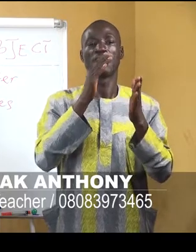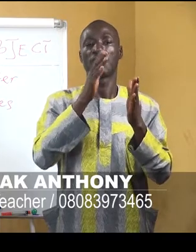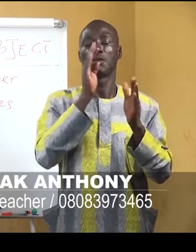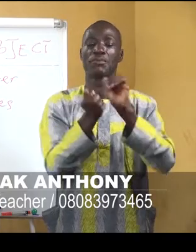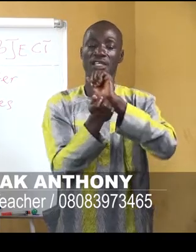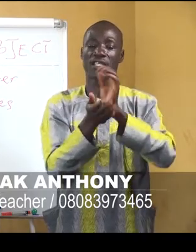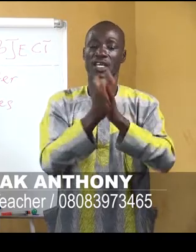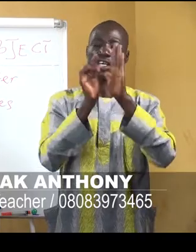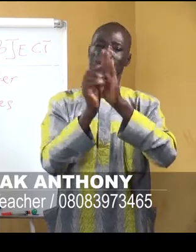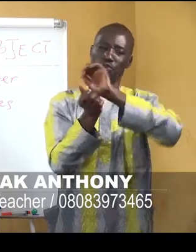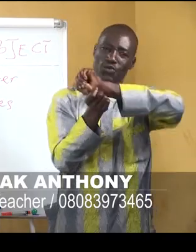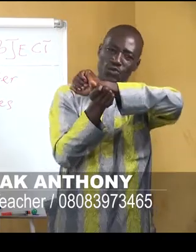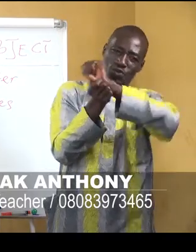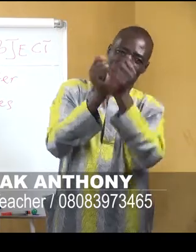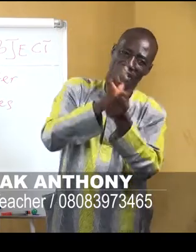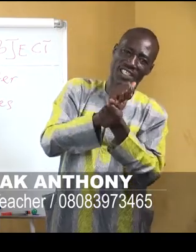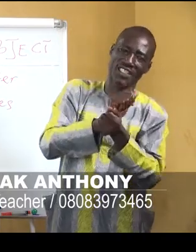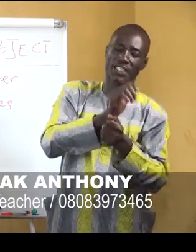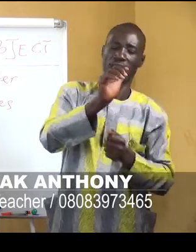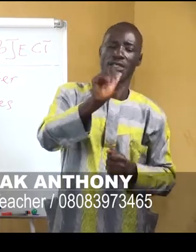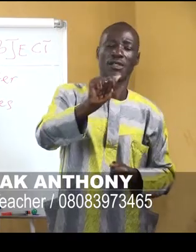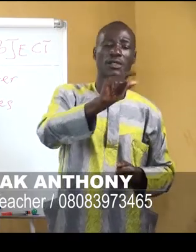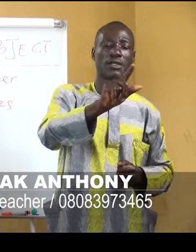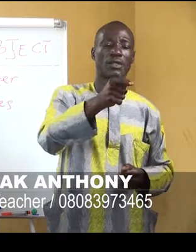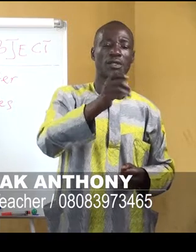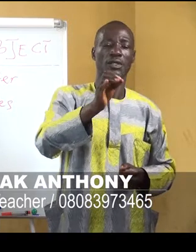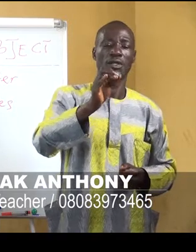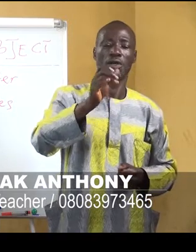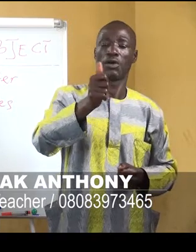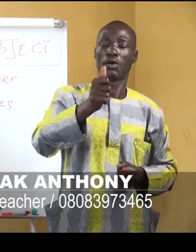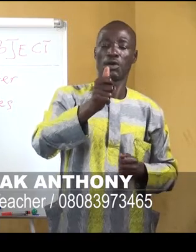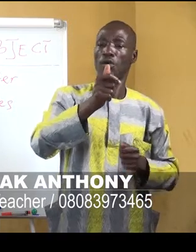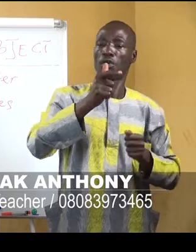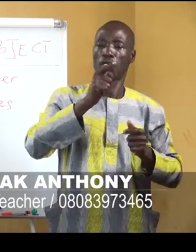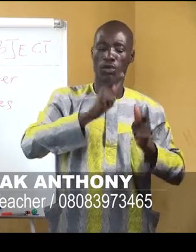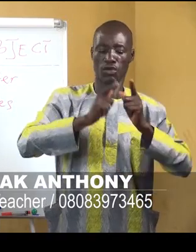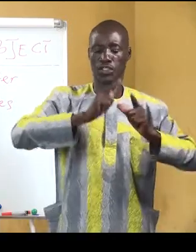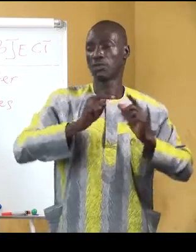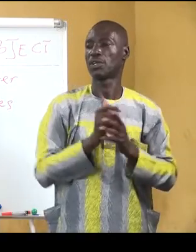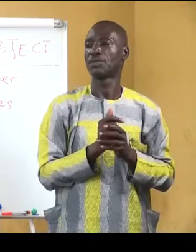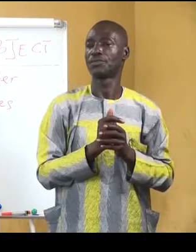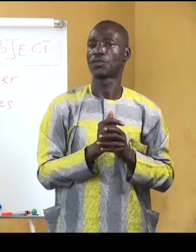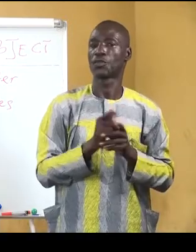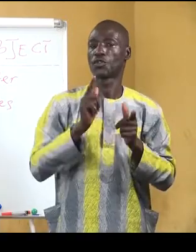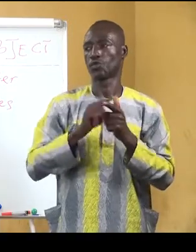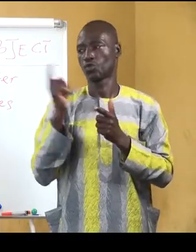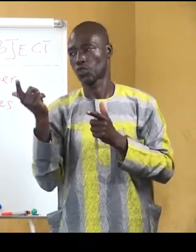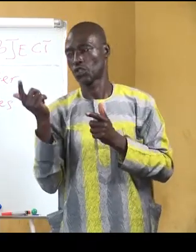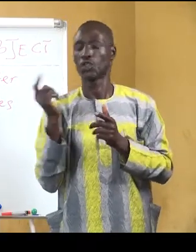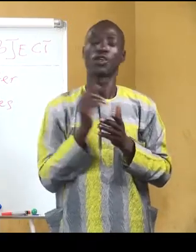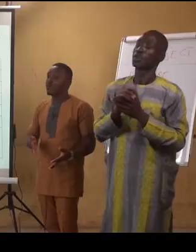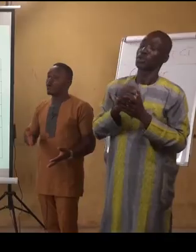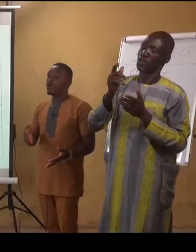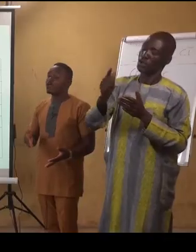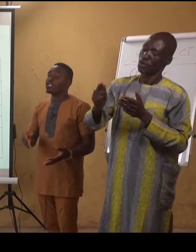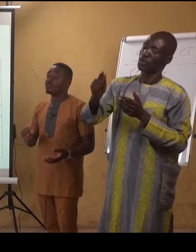normal algebraic expression toward a basic expression. The way it's represented